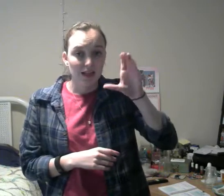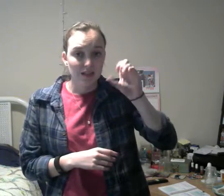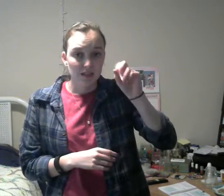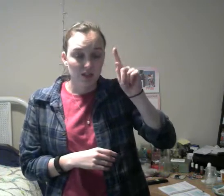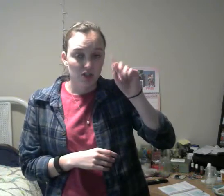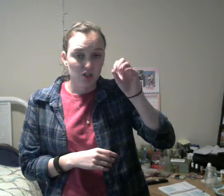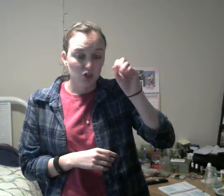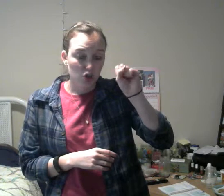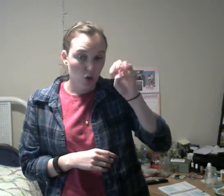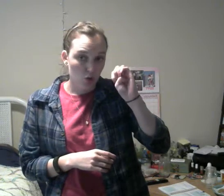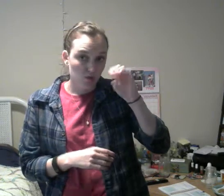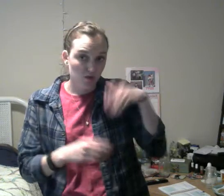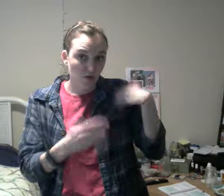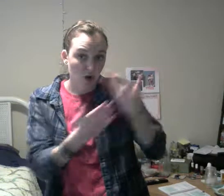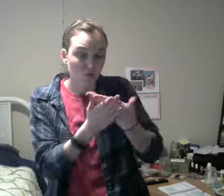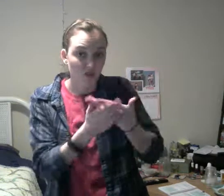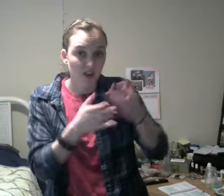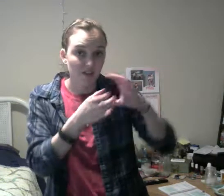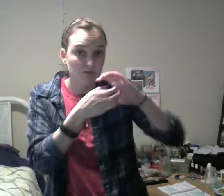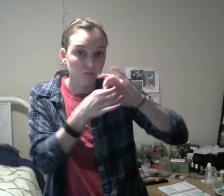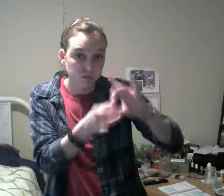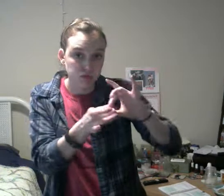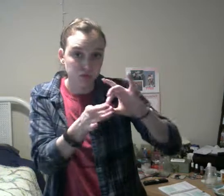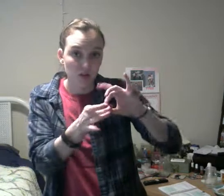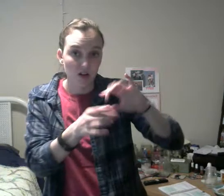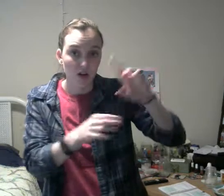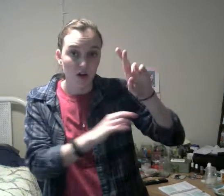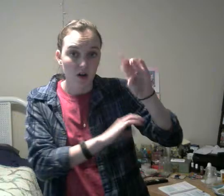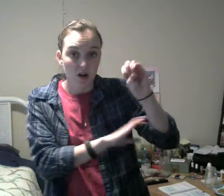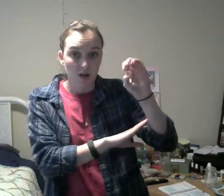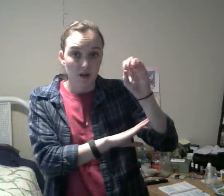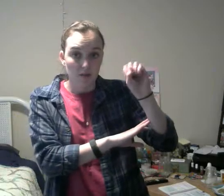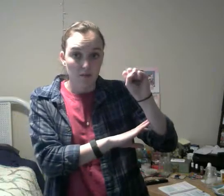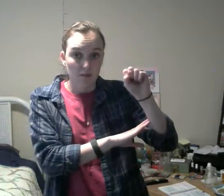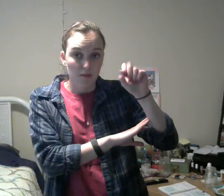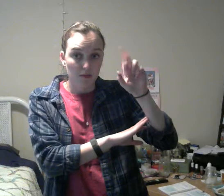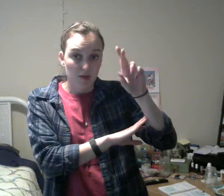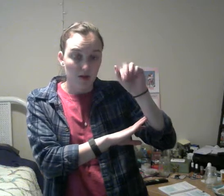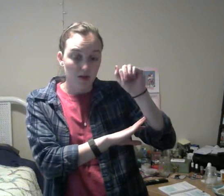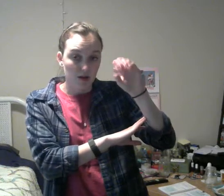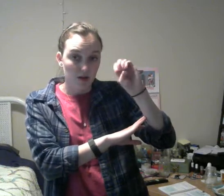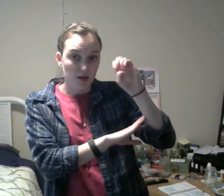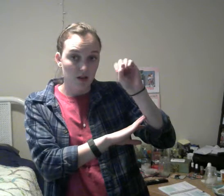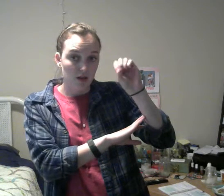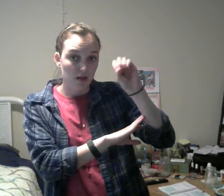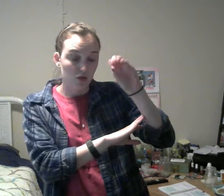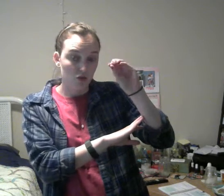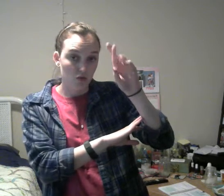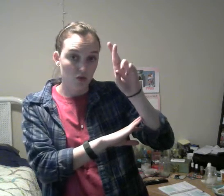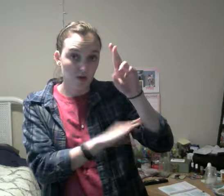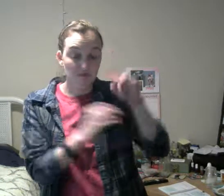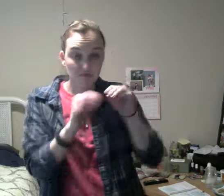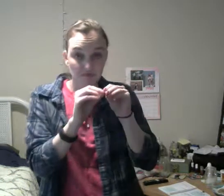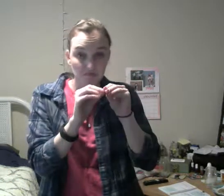to the repressor. When it binds to the repressor is gone. It'll actually move. It has a conformational change, doesn't fit there